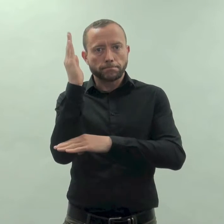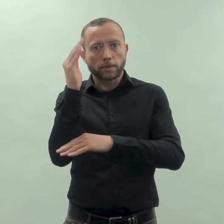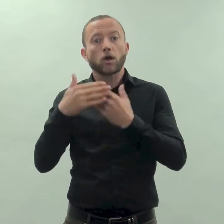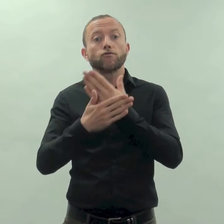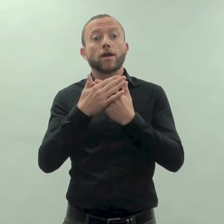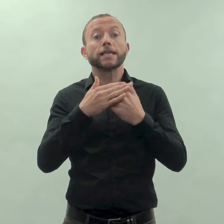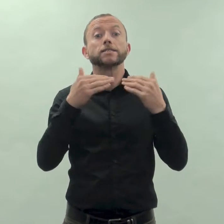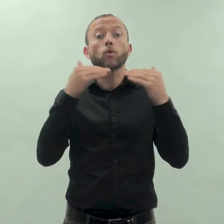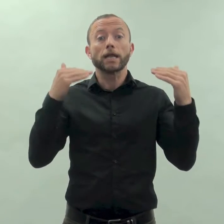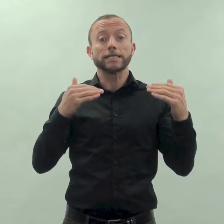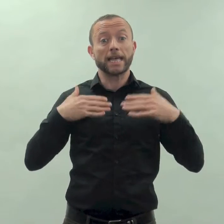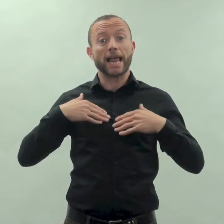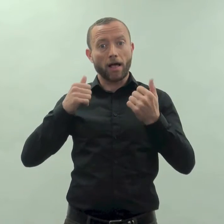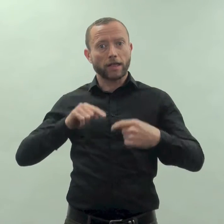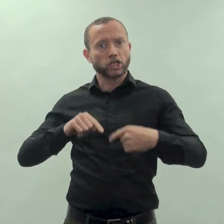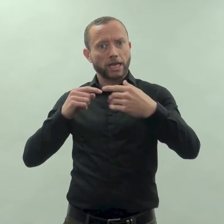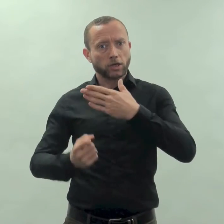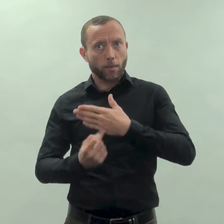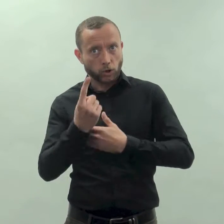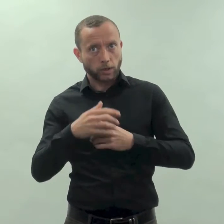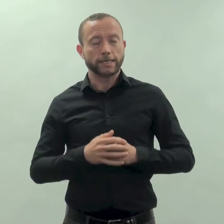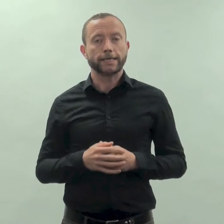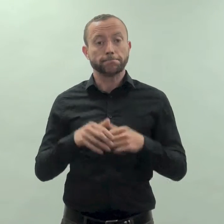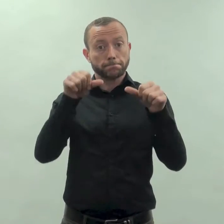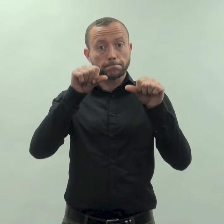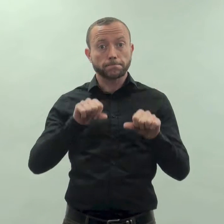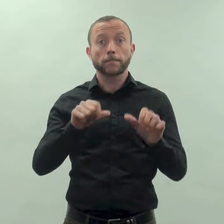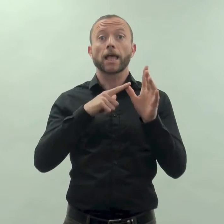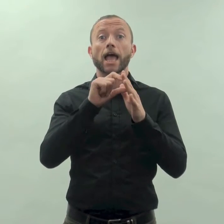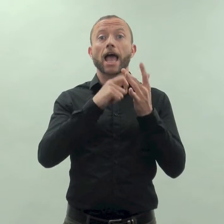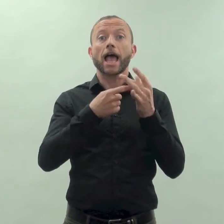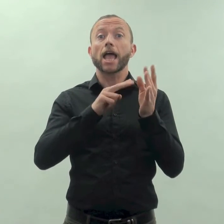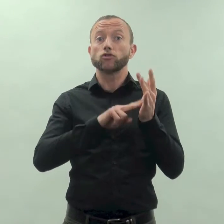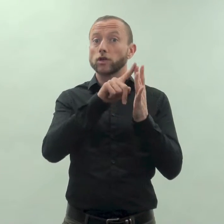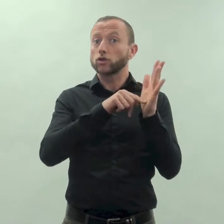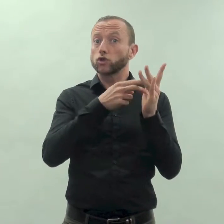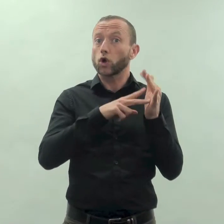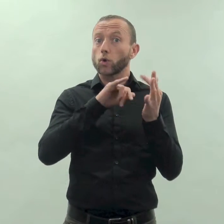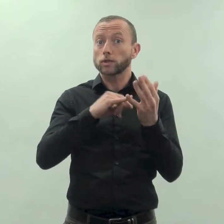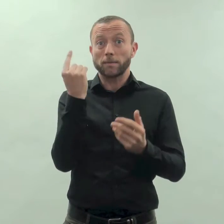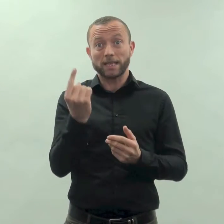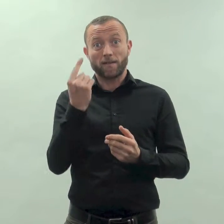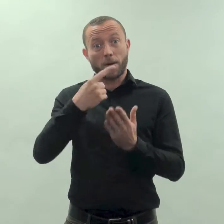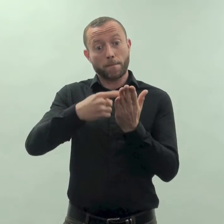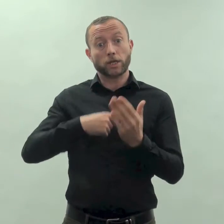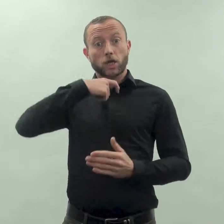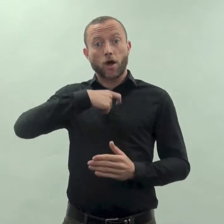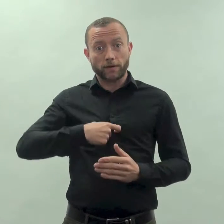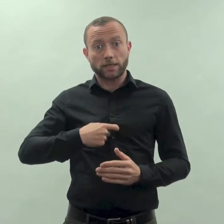presentation on Race, Equality and Health, Challenges and Opportunities. Adrian Jones, Policy Officer,